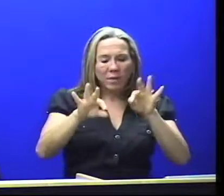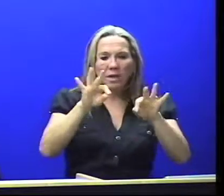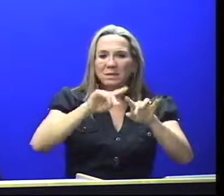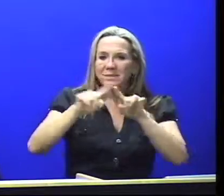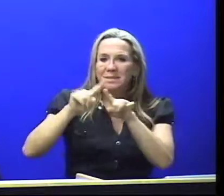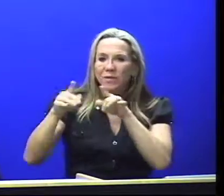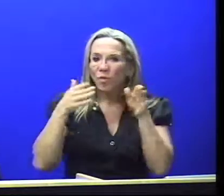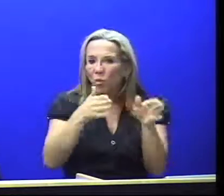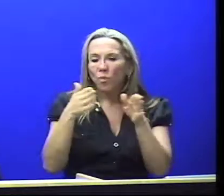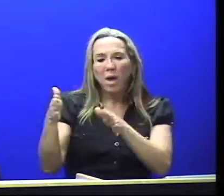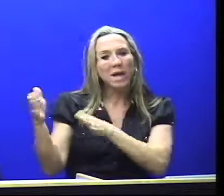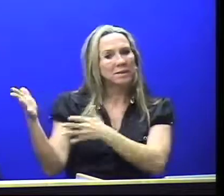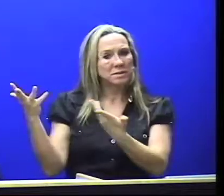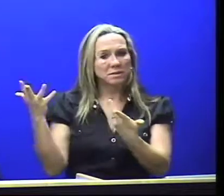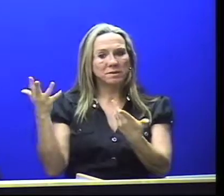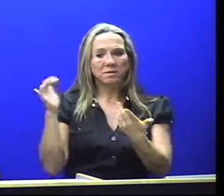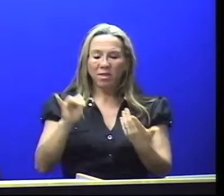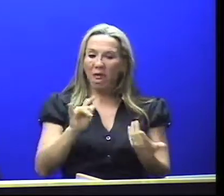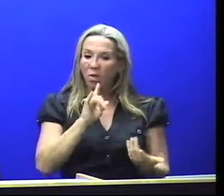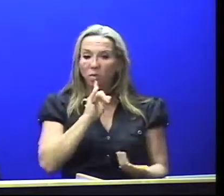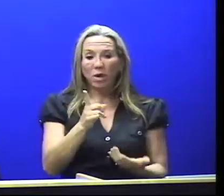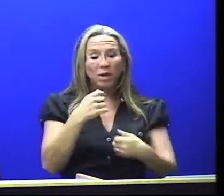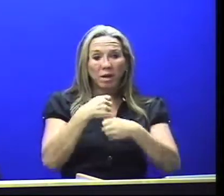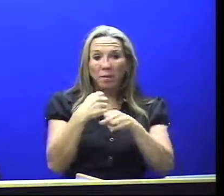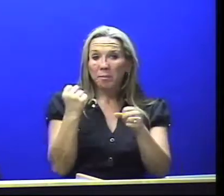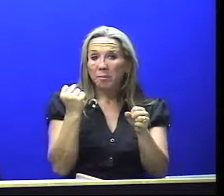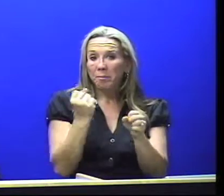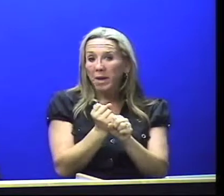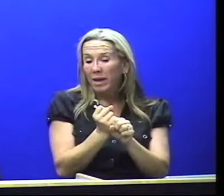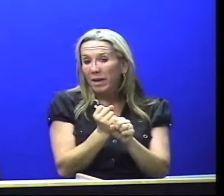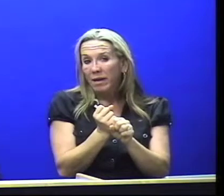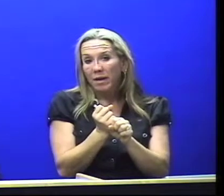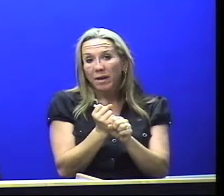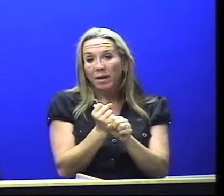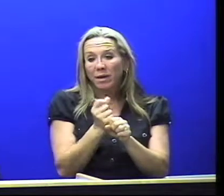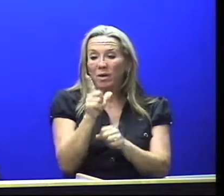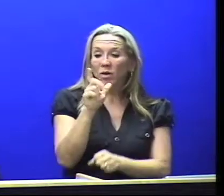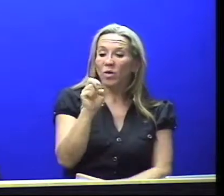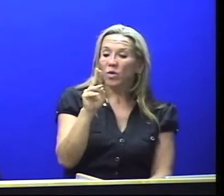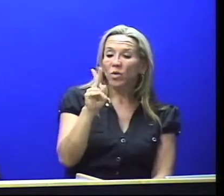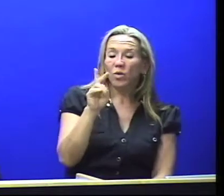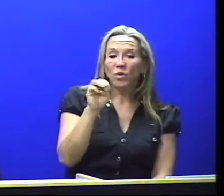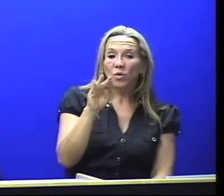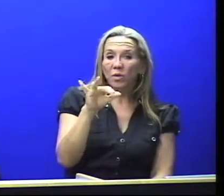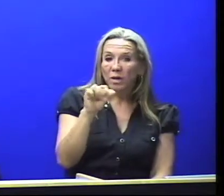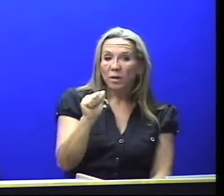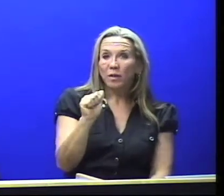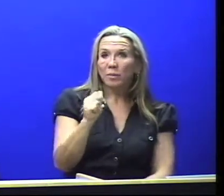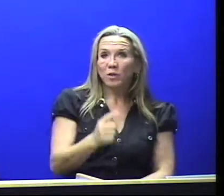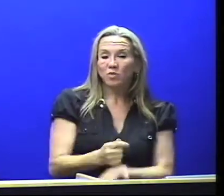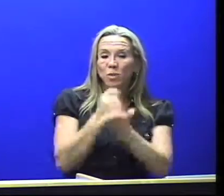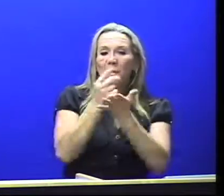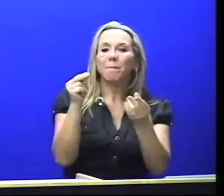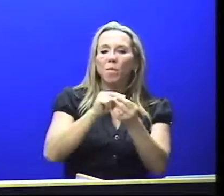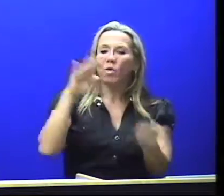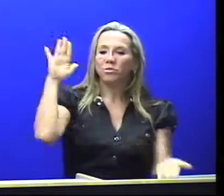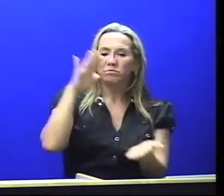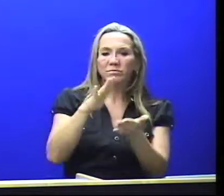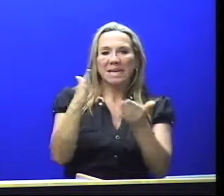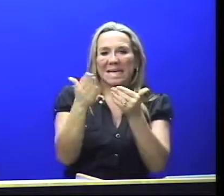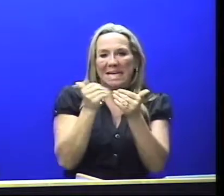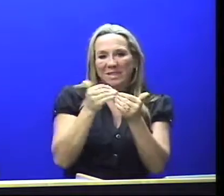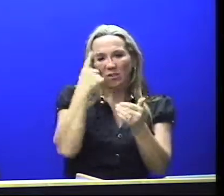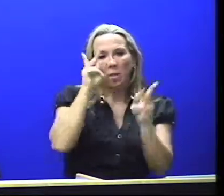ways that can make the leukemia treatments easier to tolerate